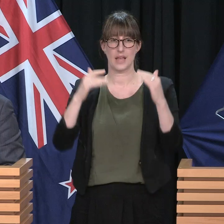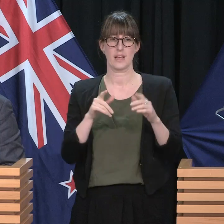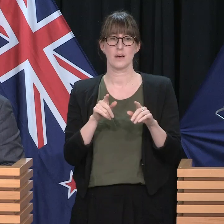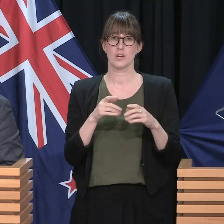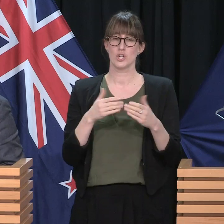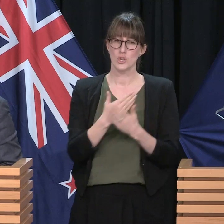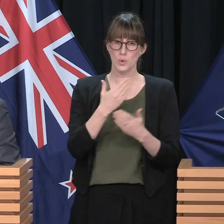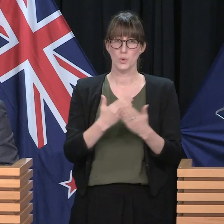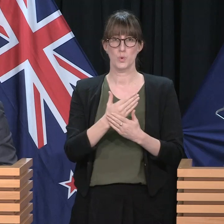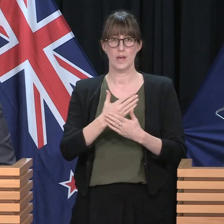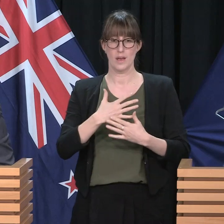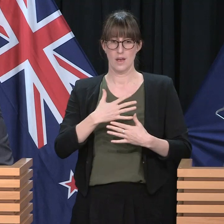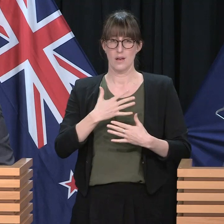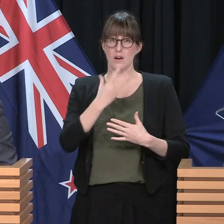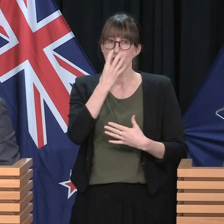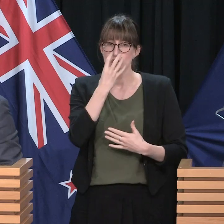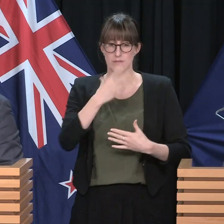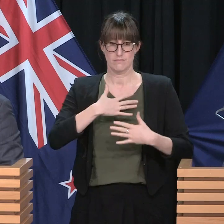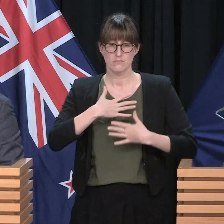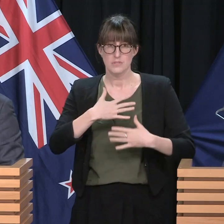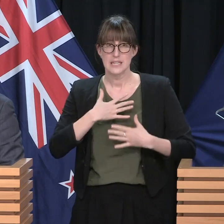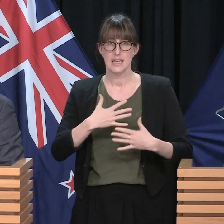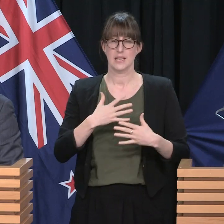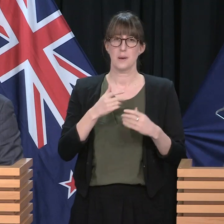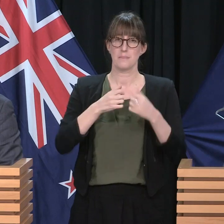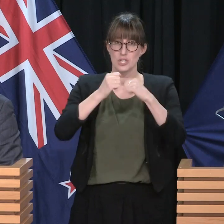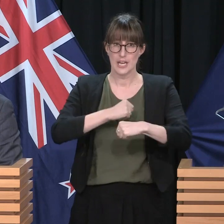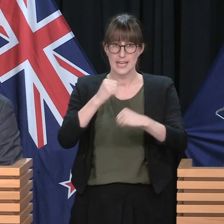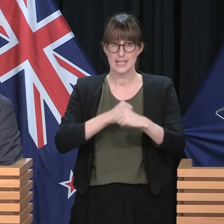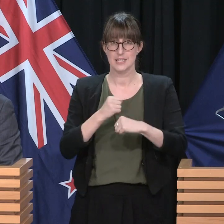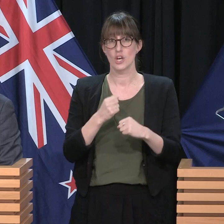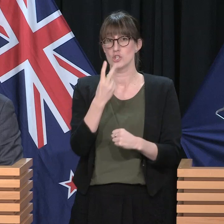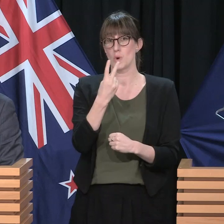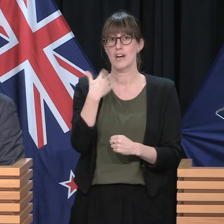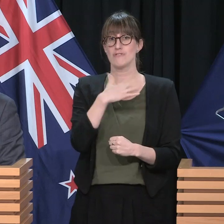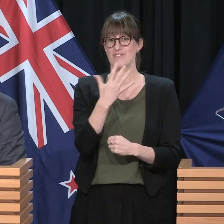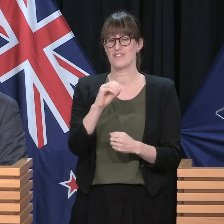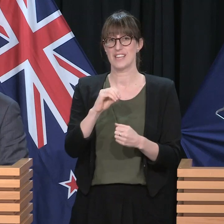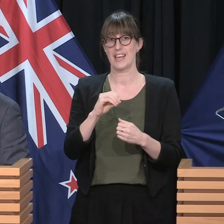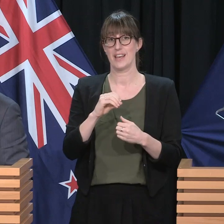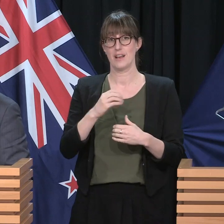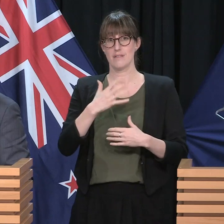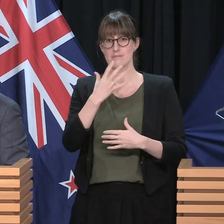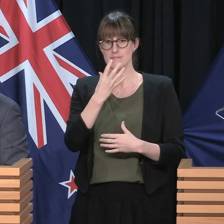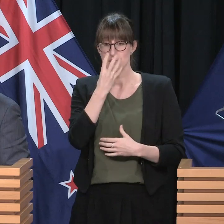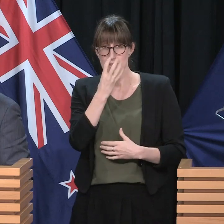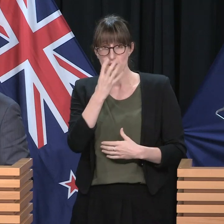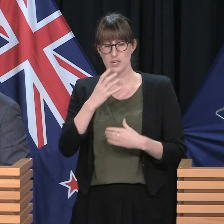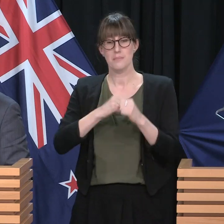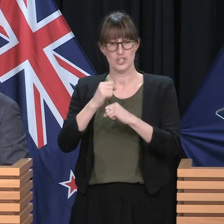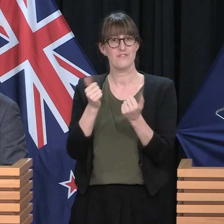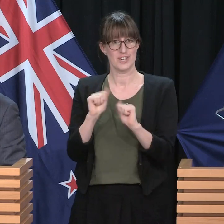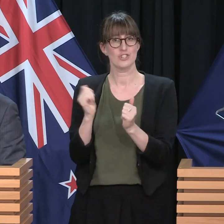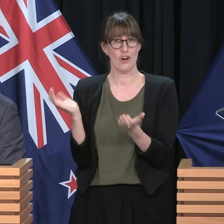than 1,000 respiratory machines. 230 of those have already arrived. All of that life-saving equipment needs the